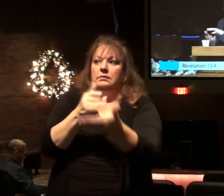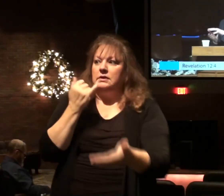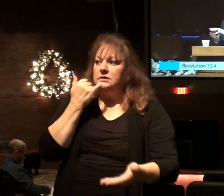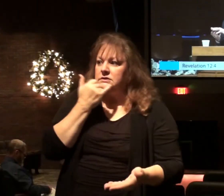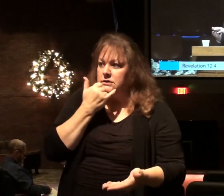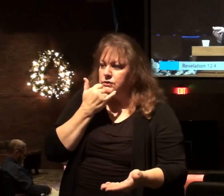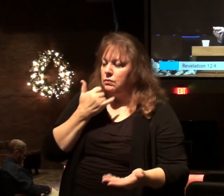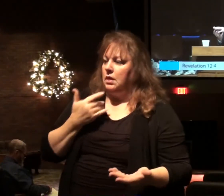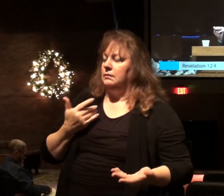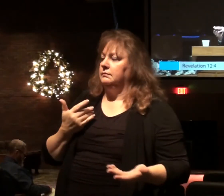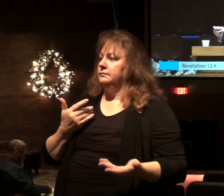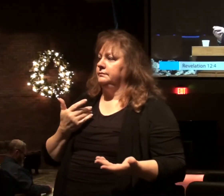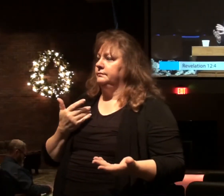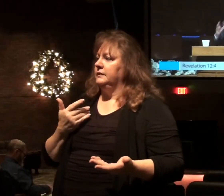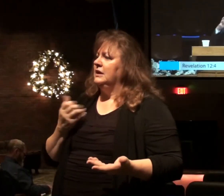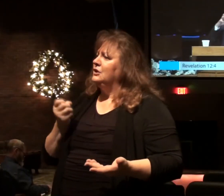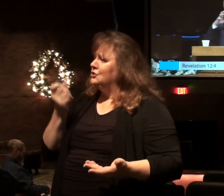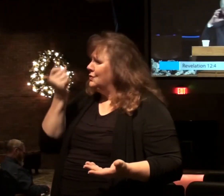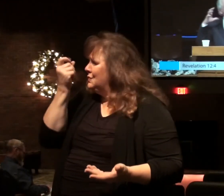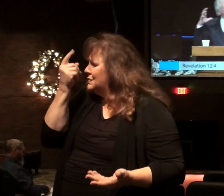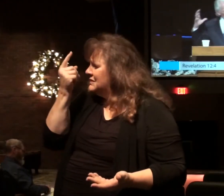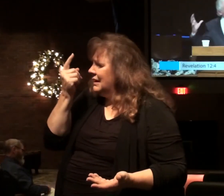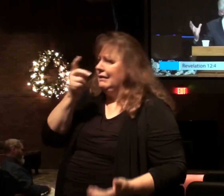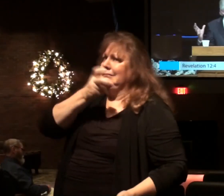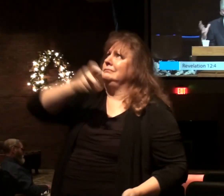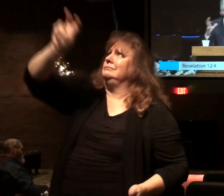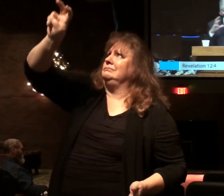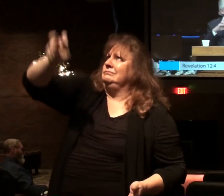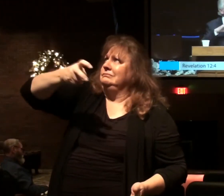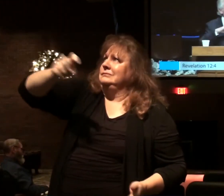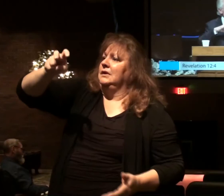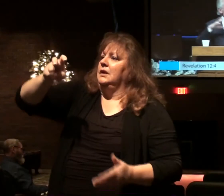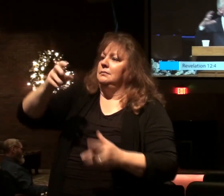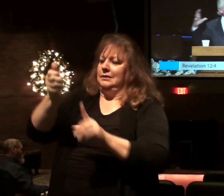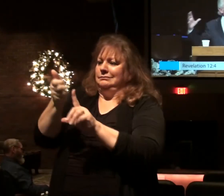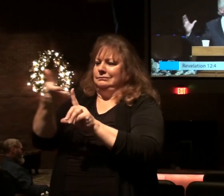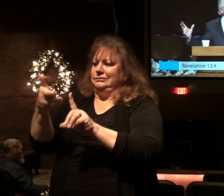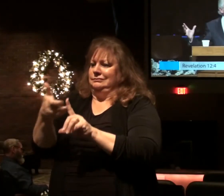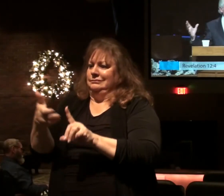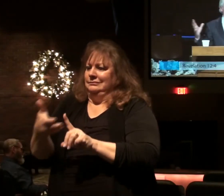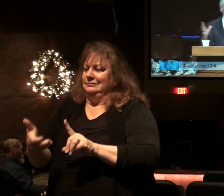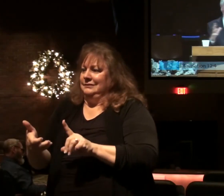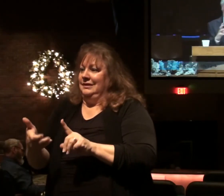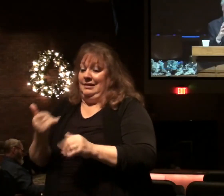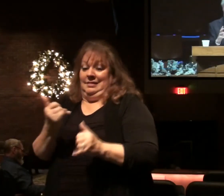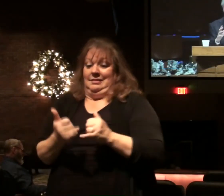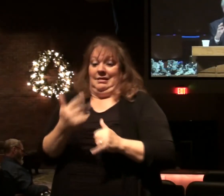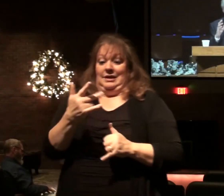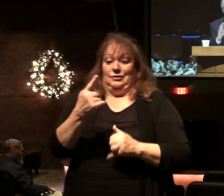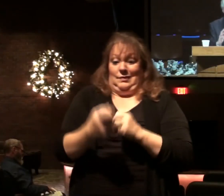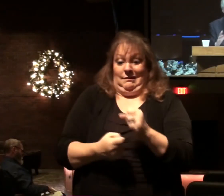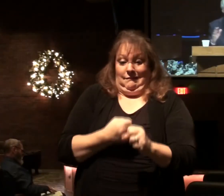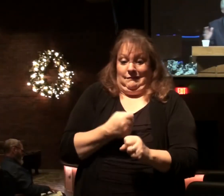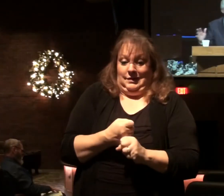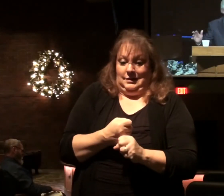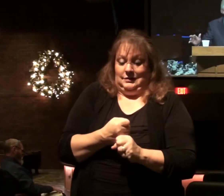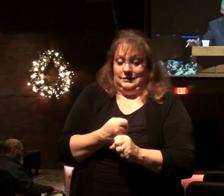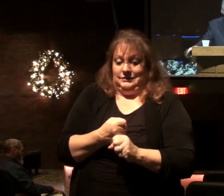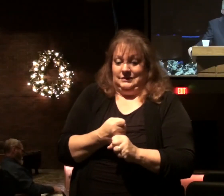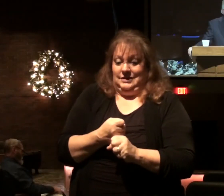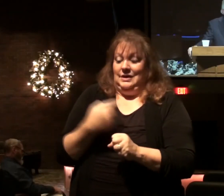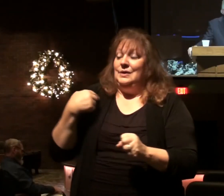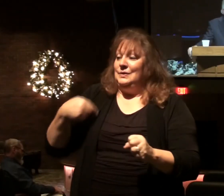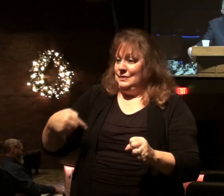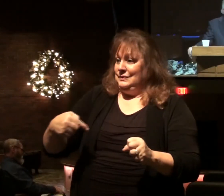again. So you see how we're filling in what's going on during this last 3.5 years to bring